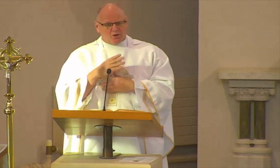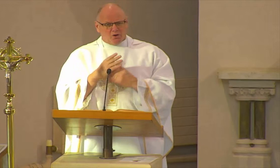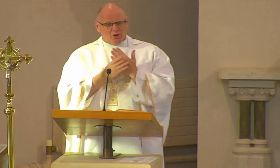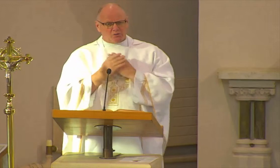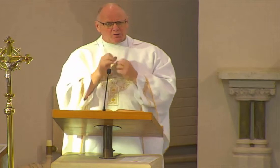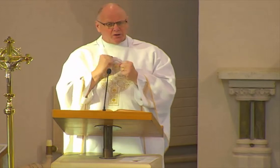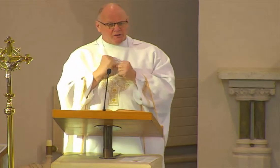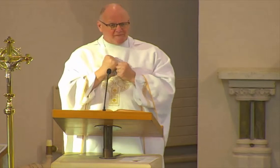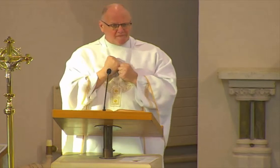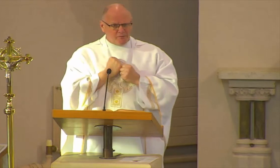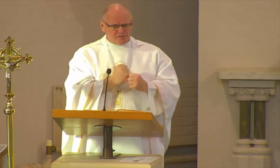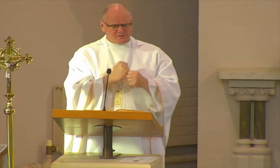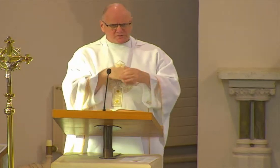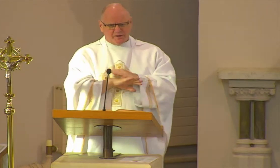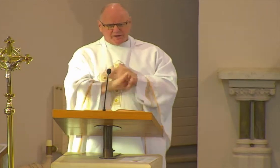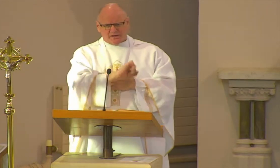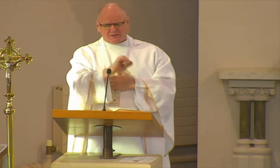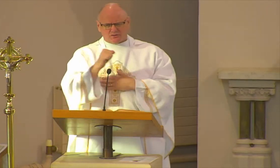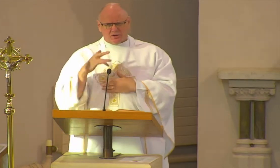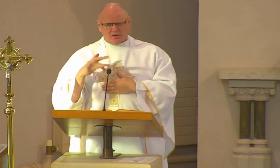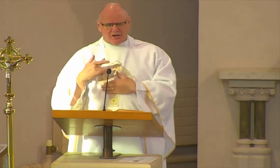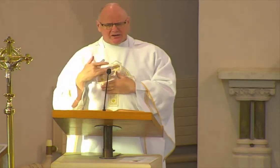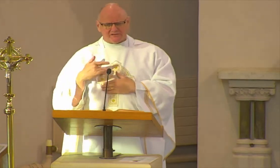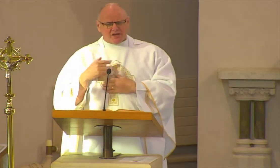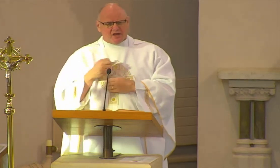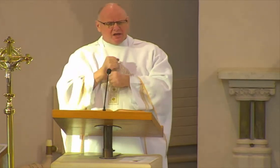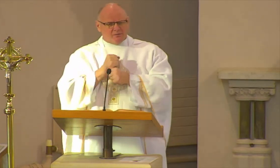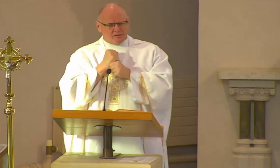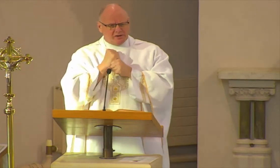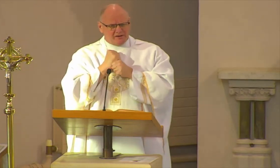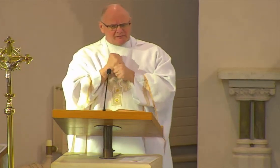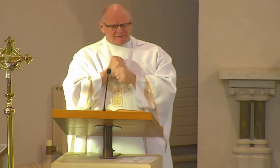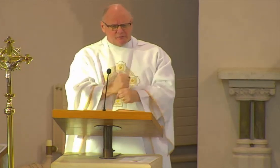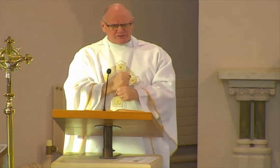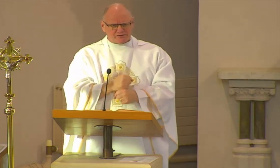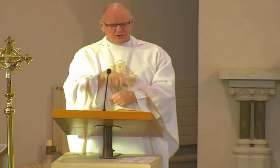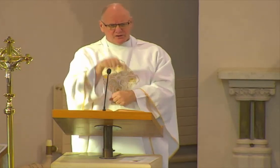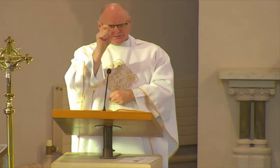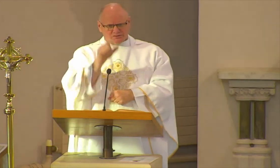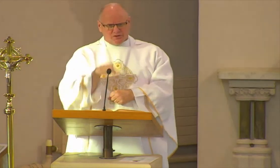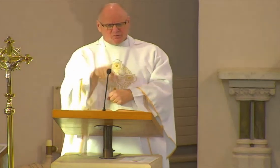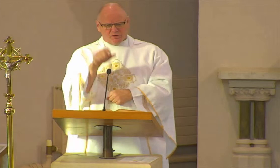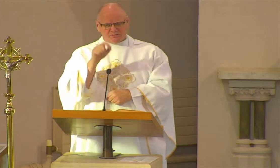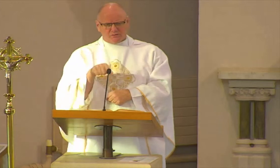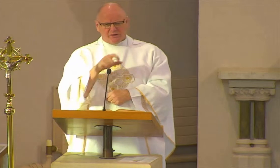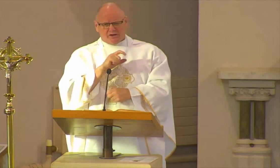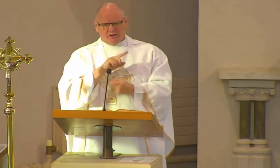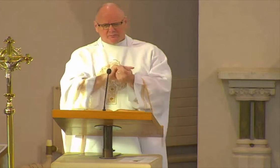God will not force his way into our lives. He will never force someone to become